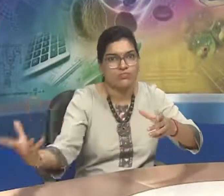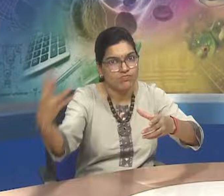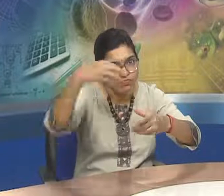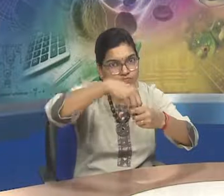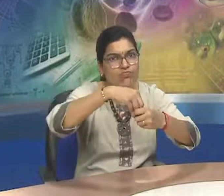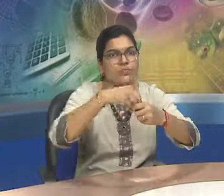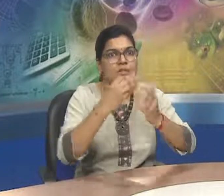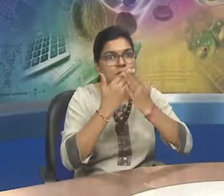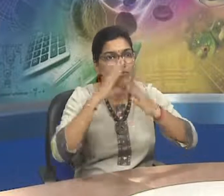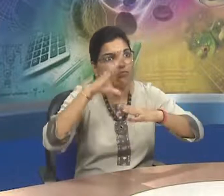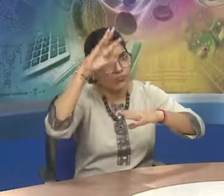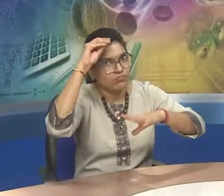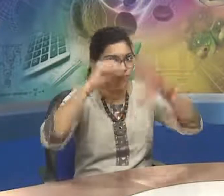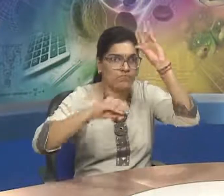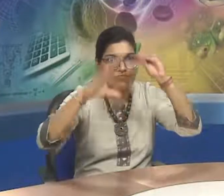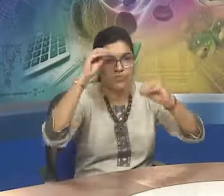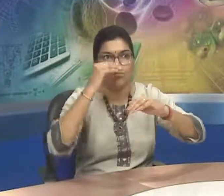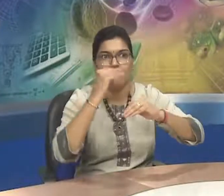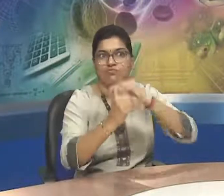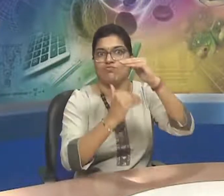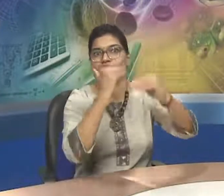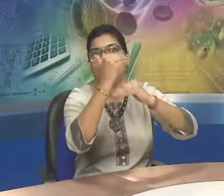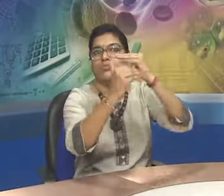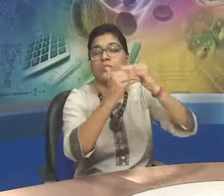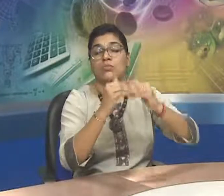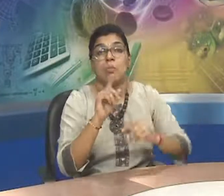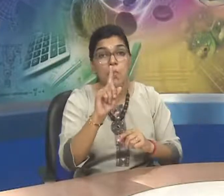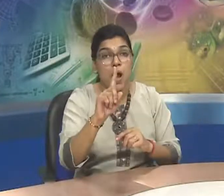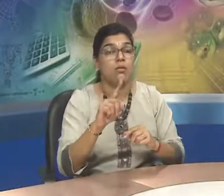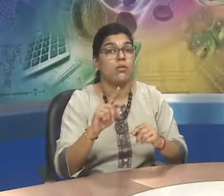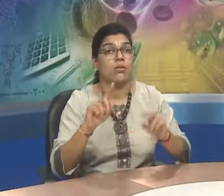which is wholly maintained out of the state